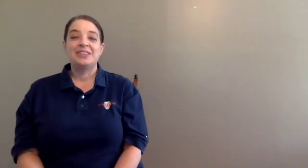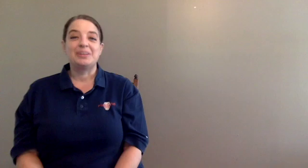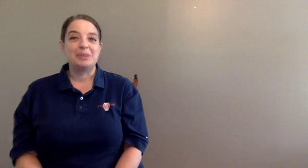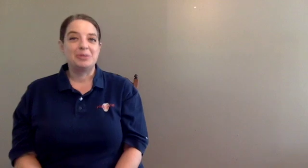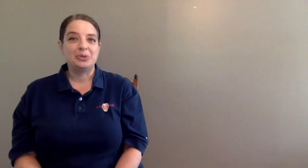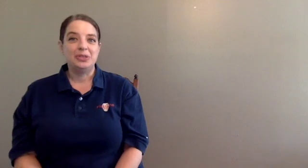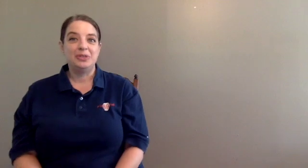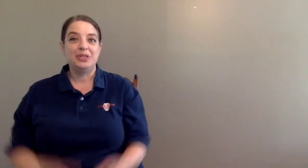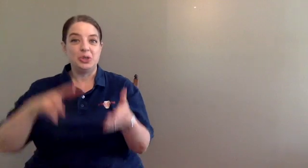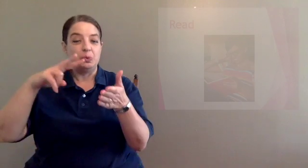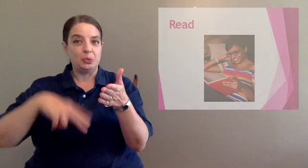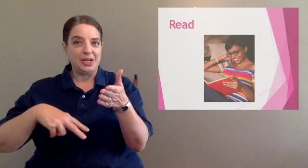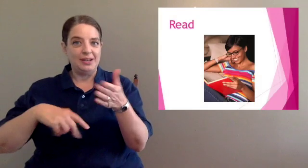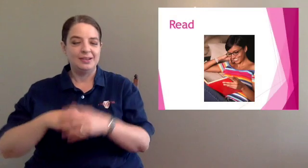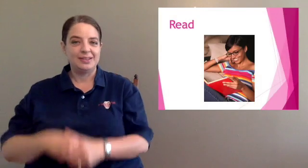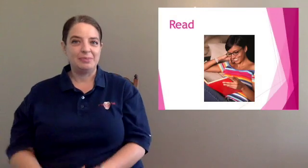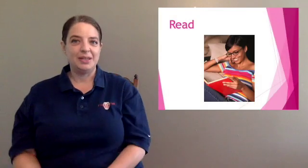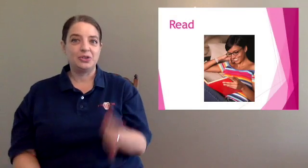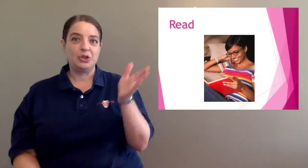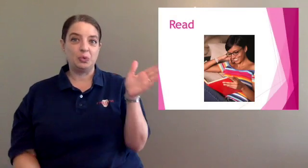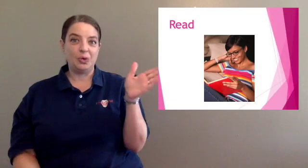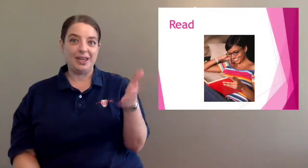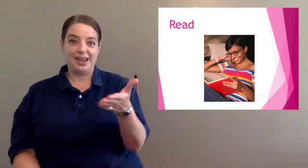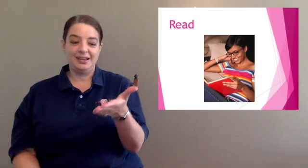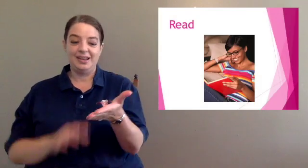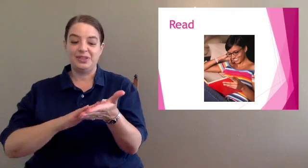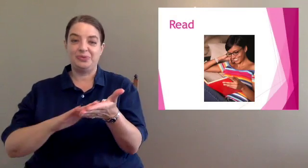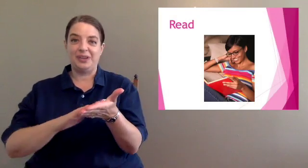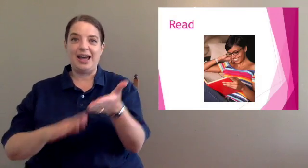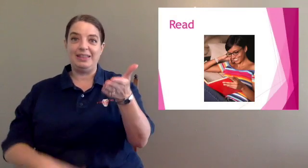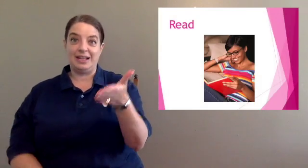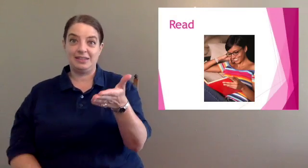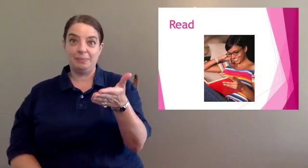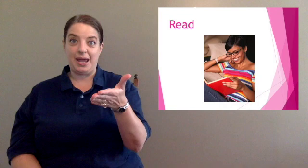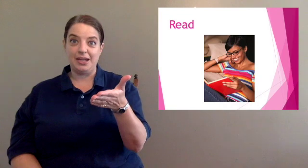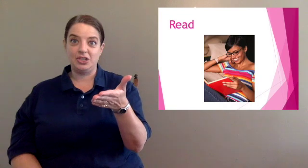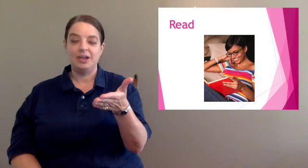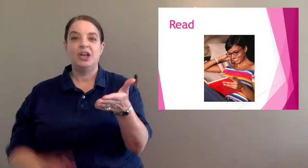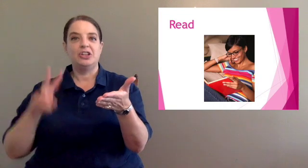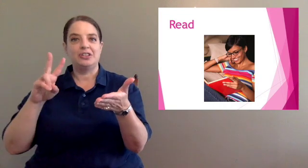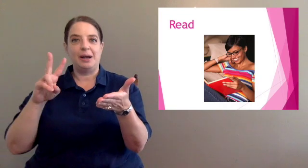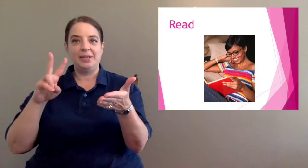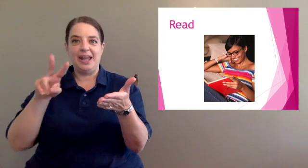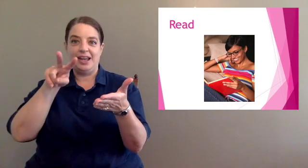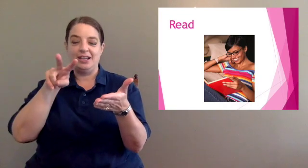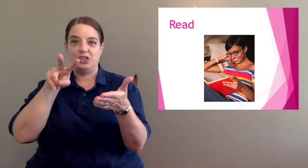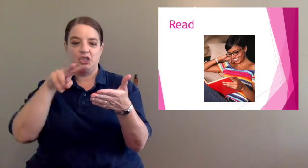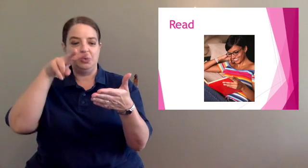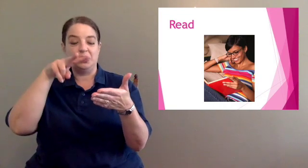Sometimes in school you need to read something. So your weak hand is flat, and that's the page. Your dominant hand is a 2, and those are